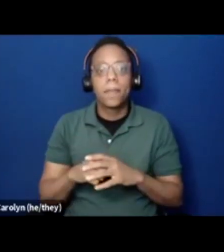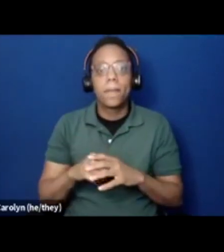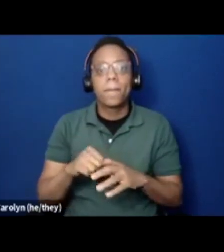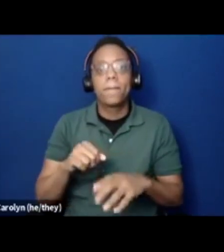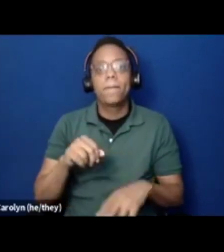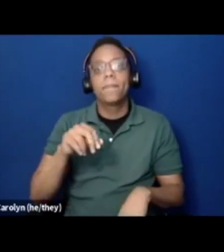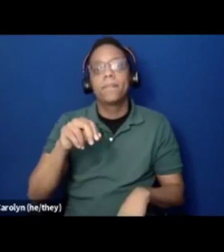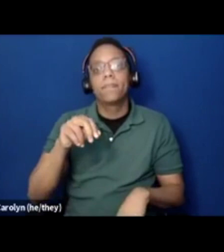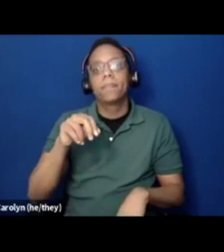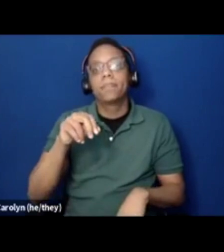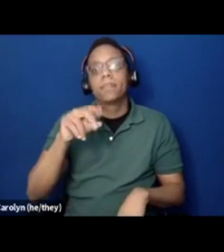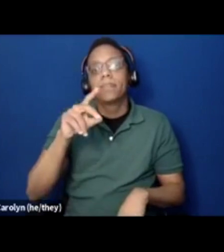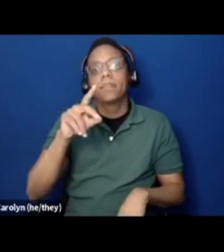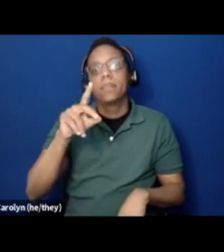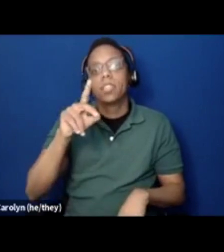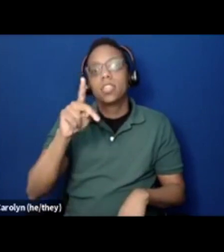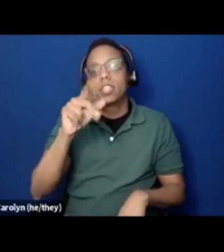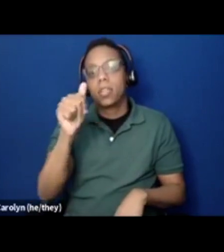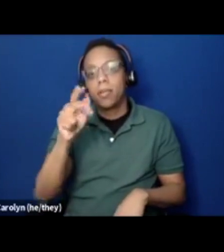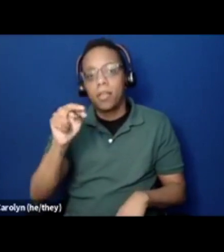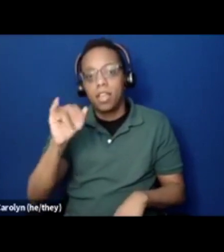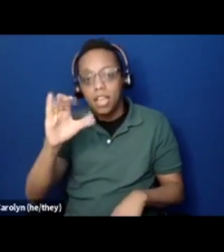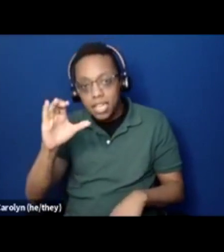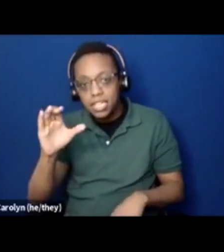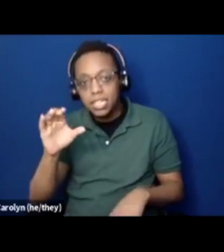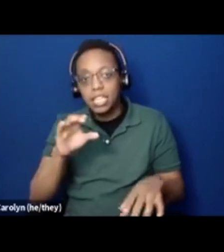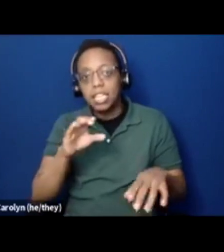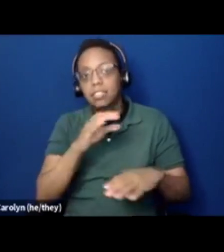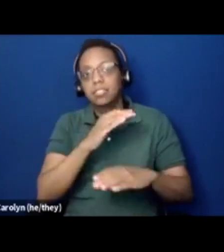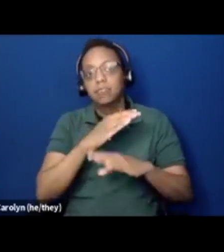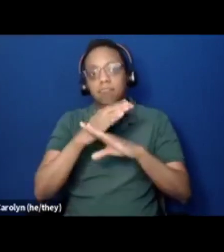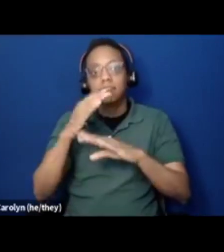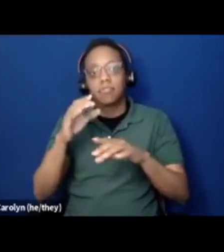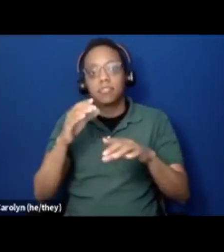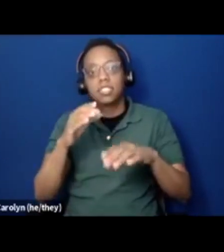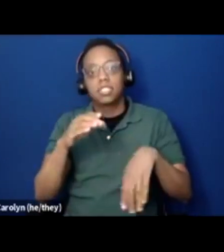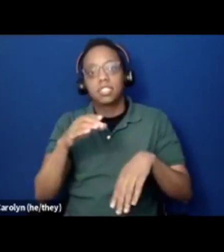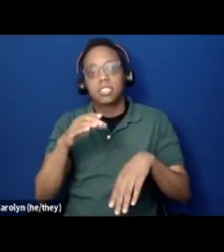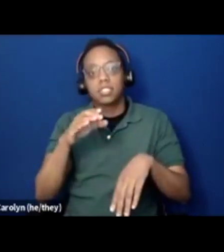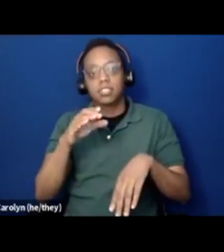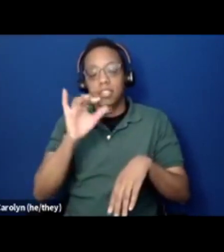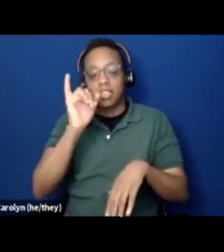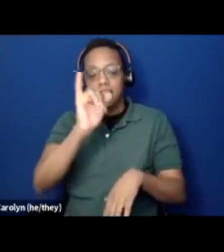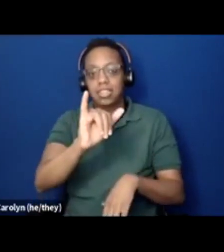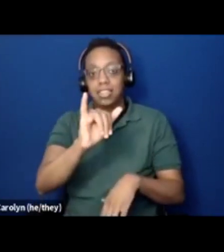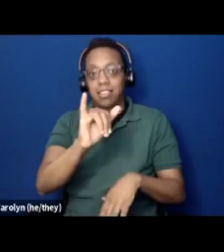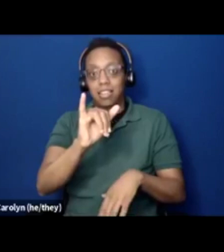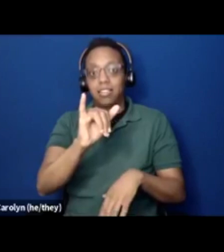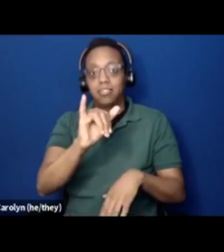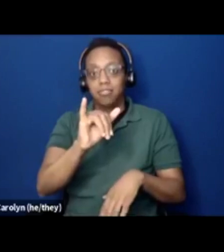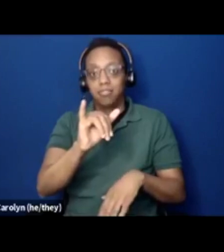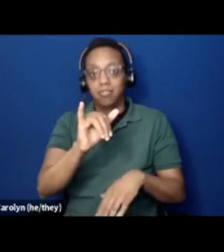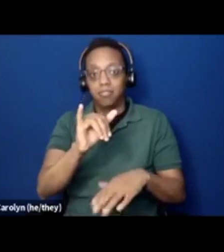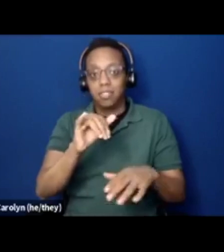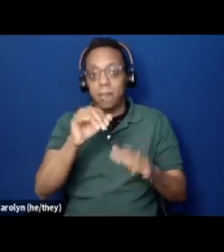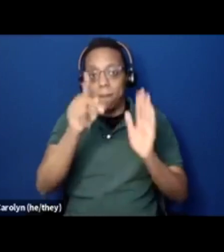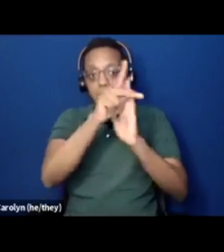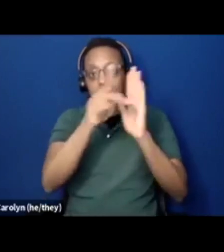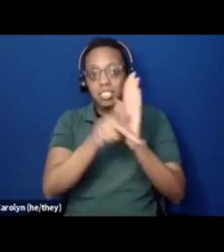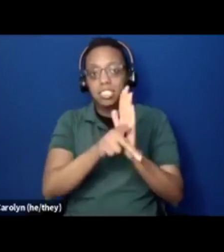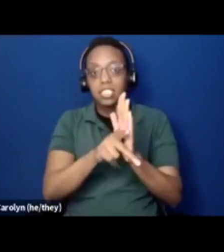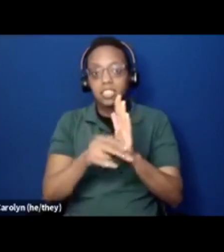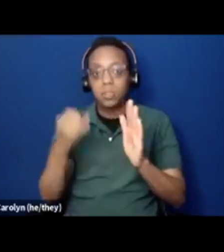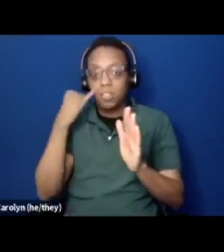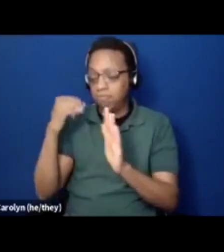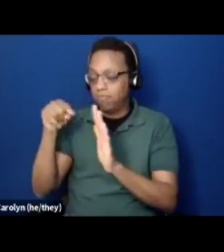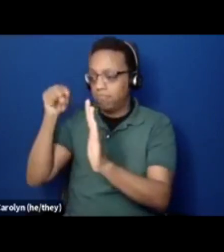policy that allows people who murder trans people to get away with it. So we have to be paying attention to policies